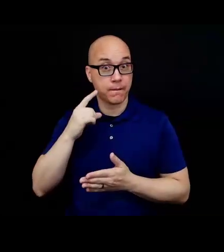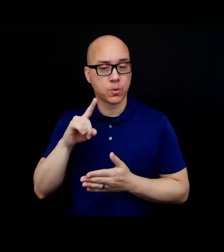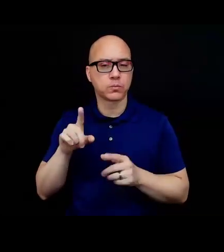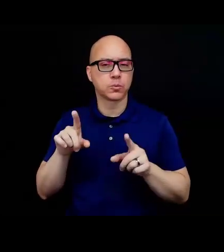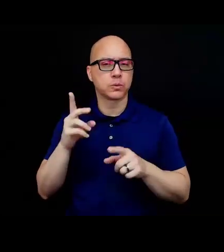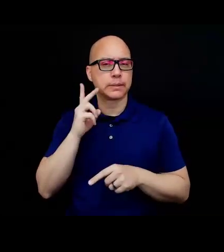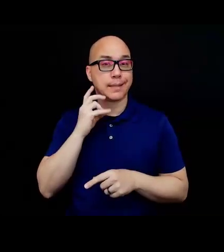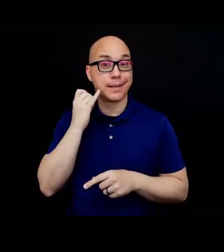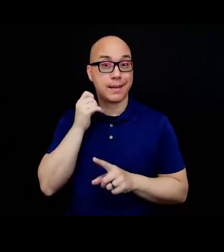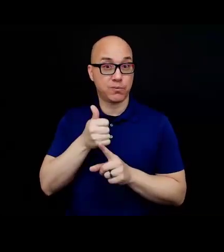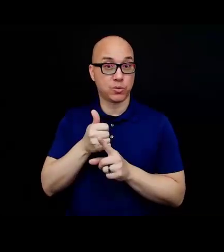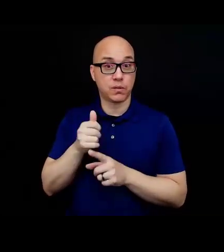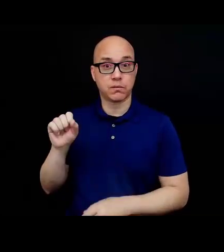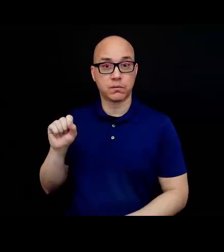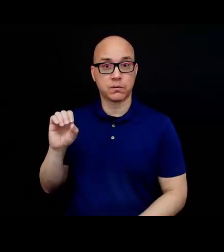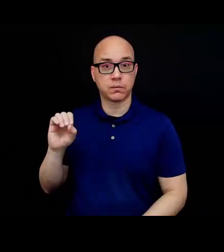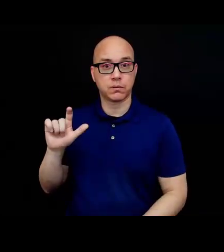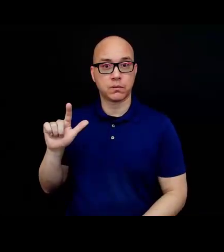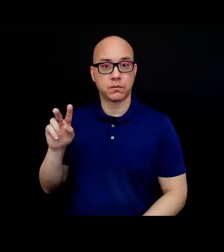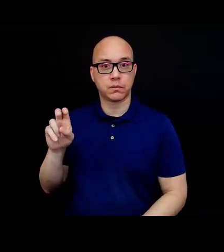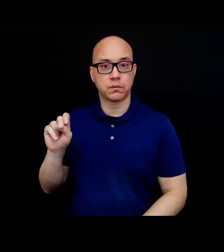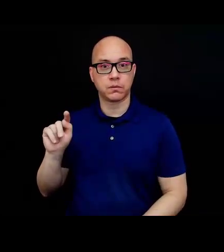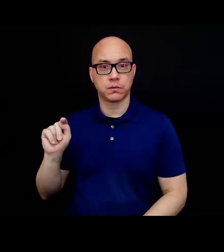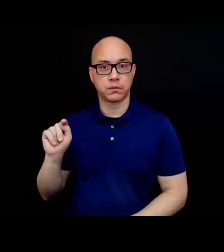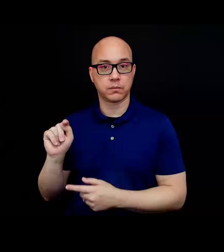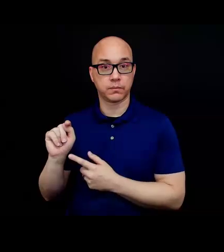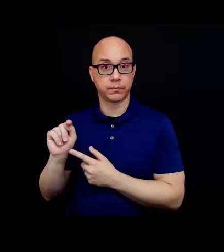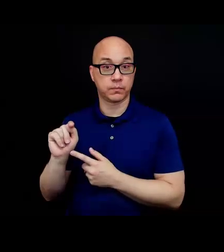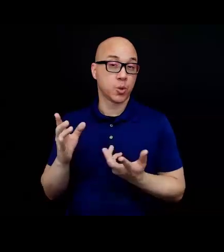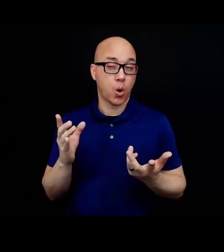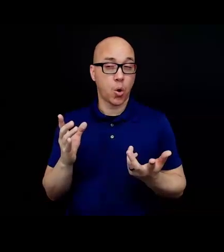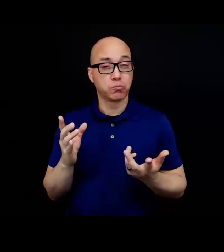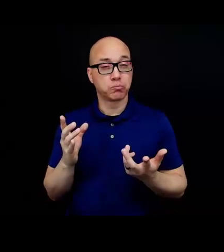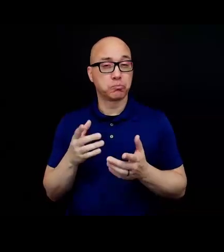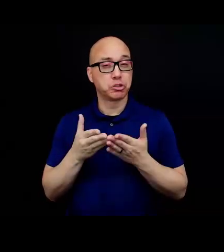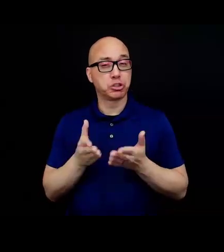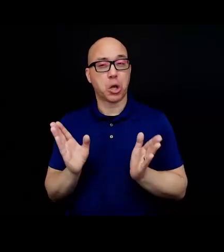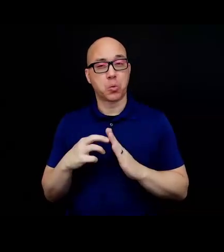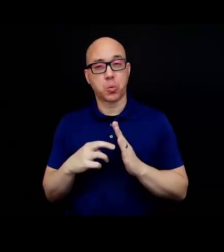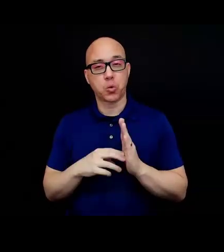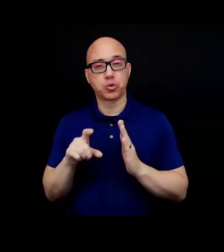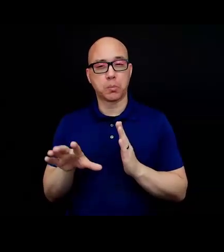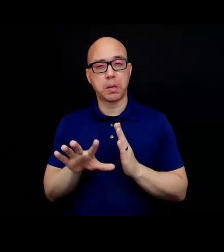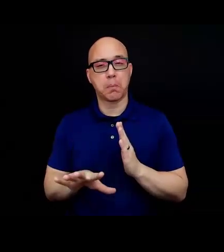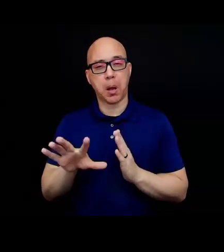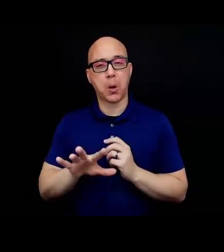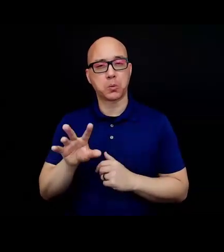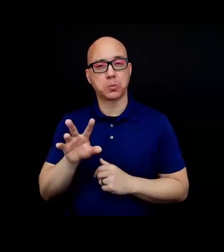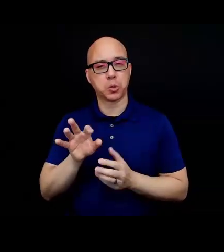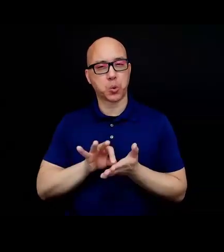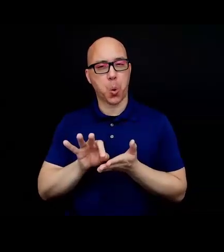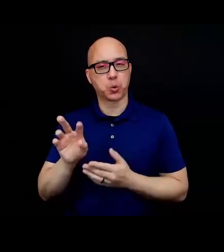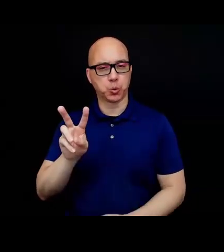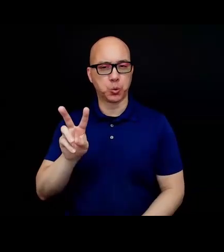your quick ratio should be around 2. But we're not going to get into the weeds on